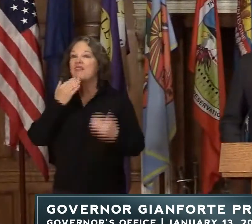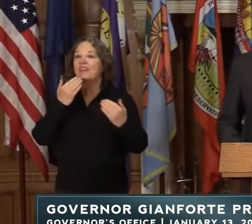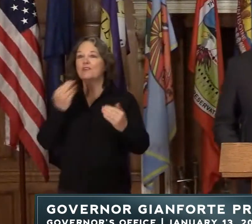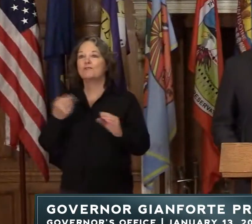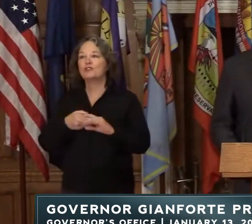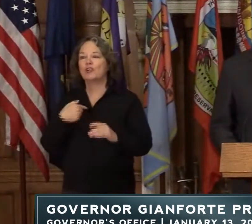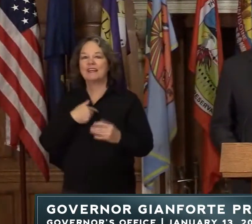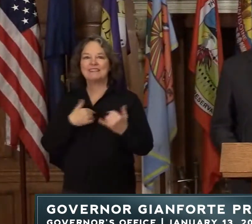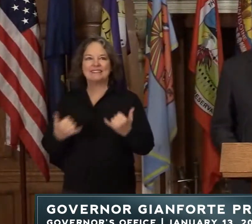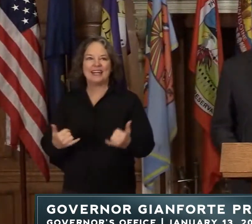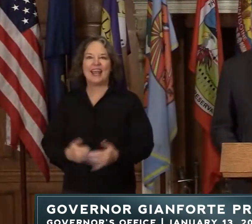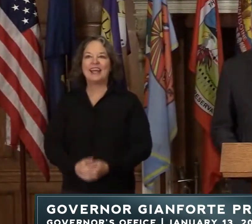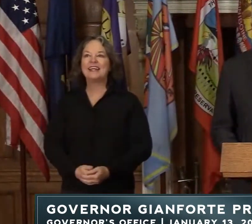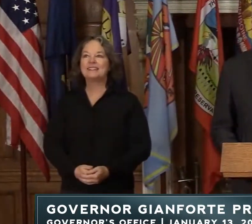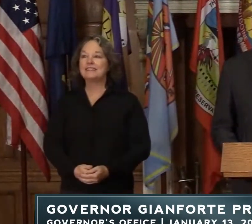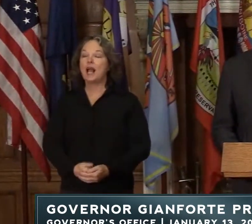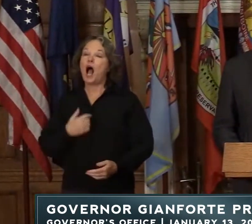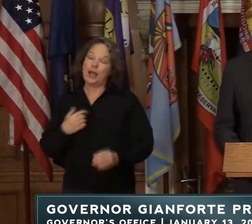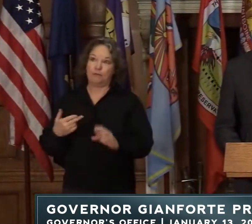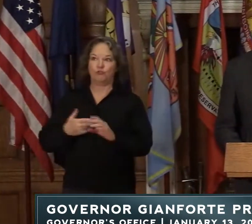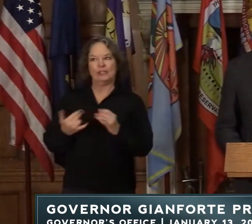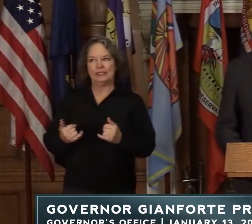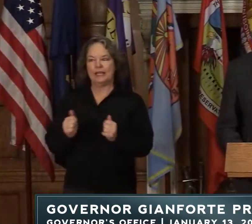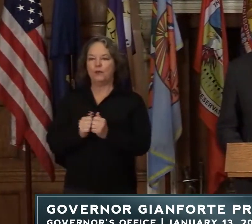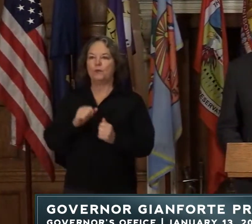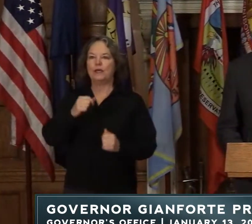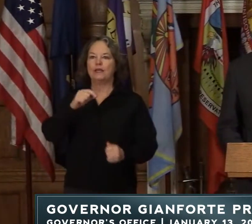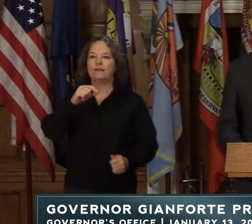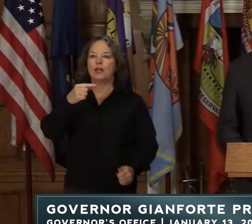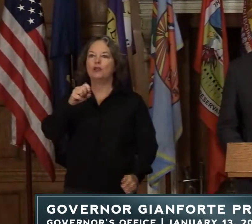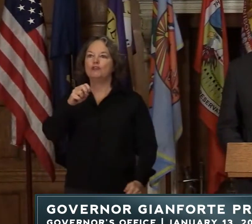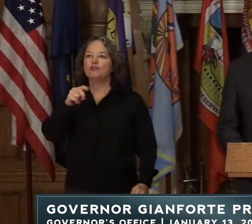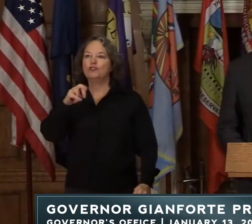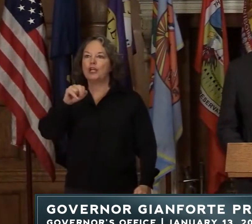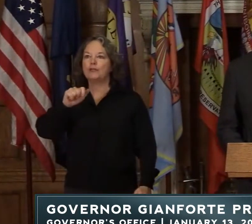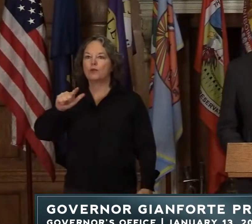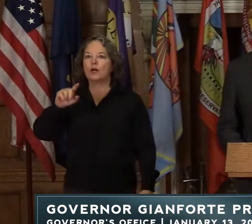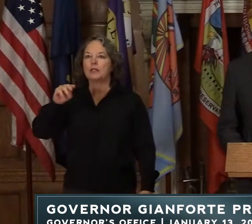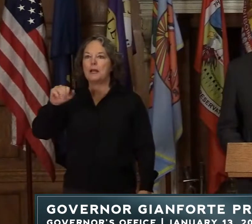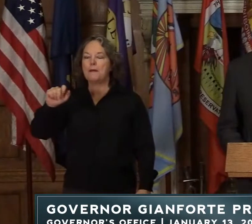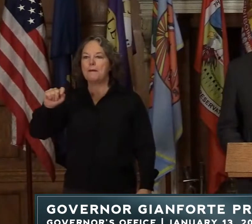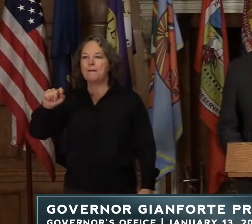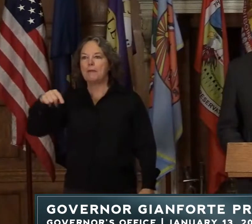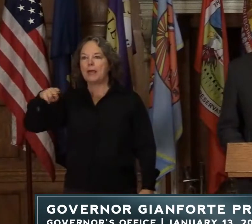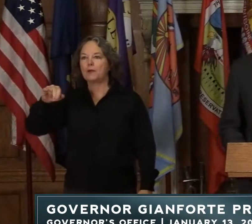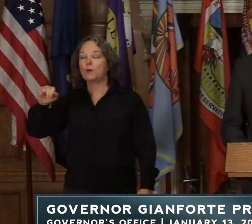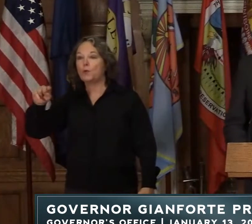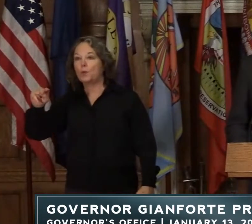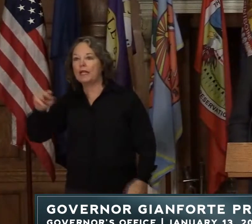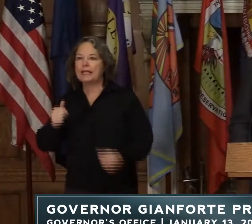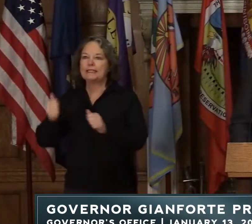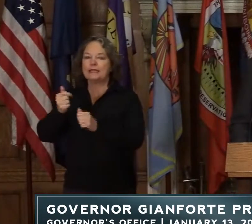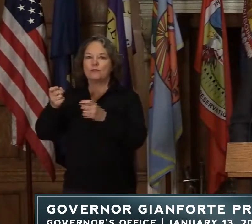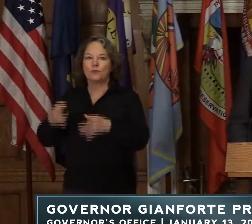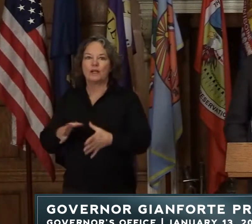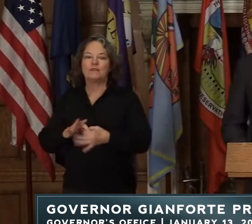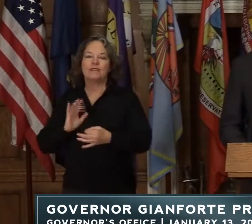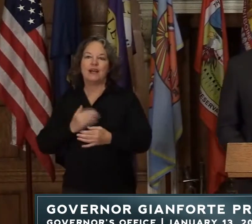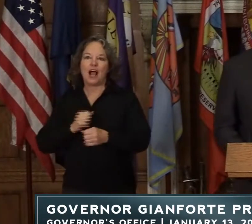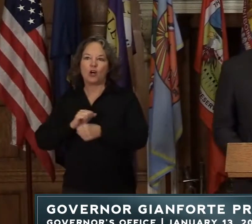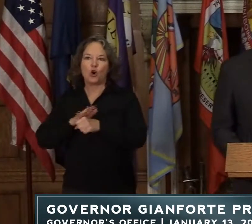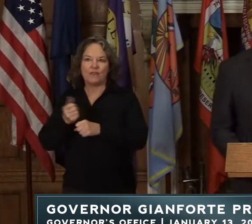Thank you for joining us today. I'm joined today by General Matt Quinn, the Executive Director of our COVID-19 response, and